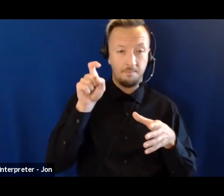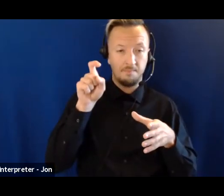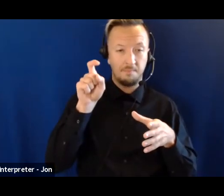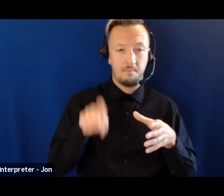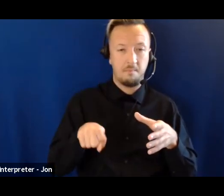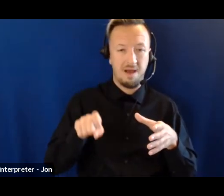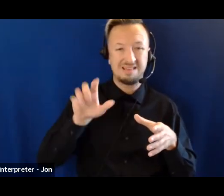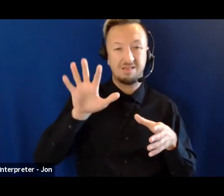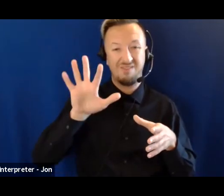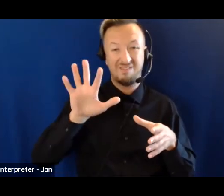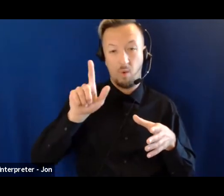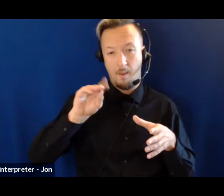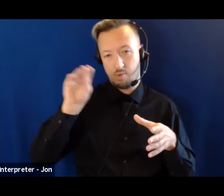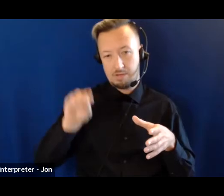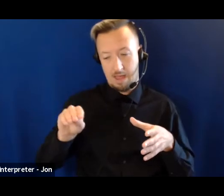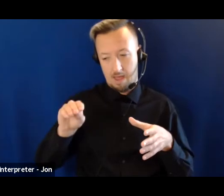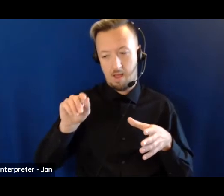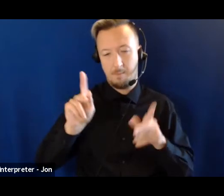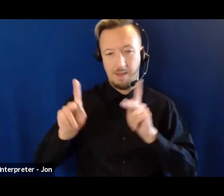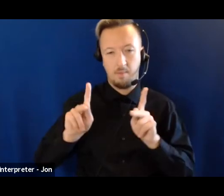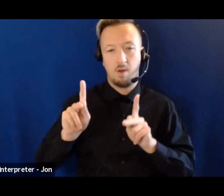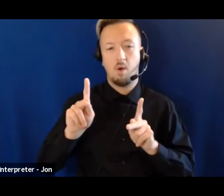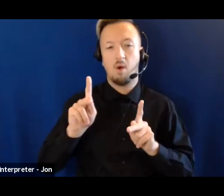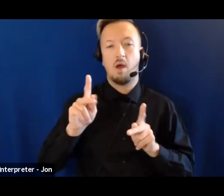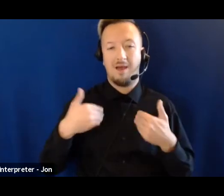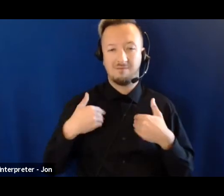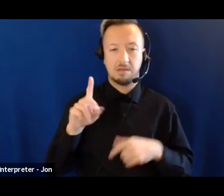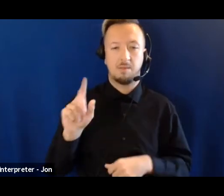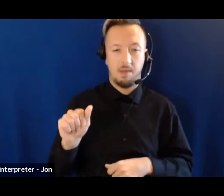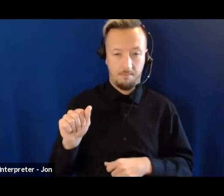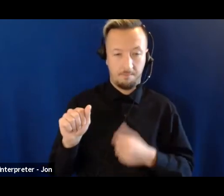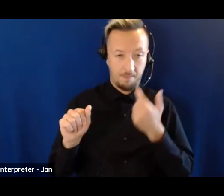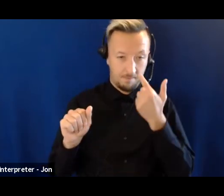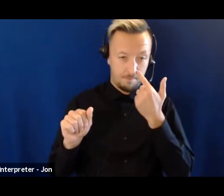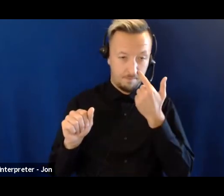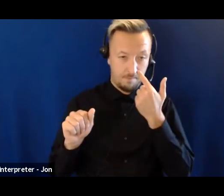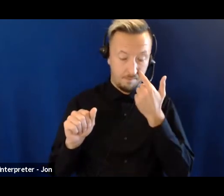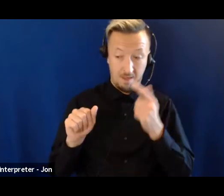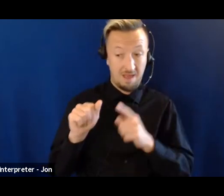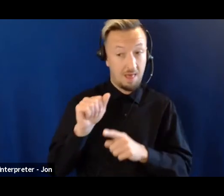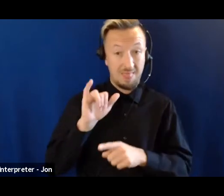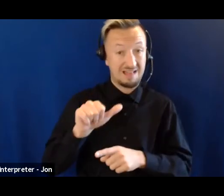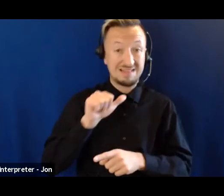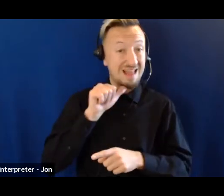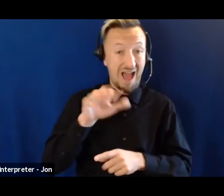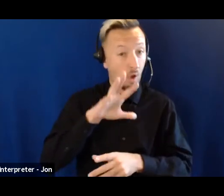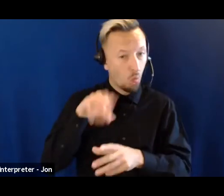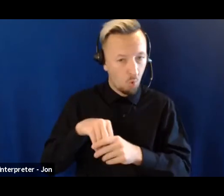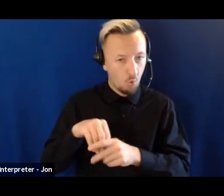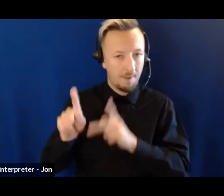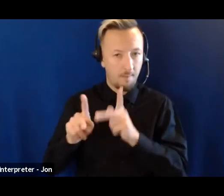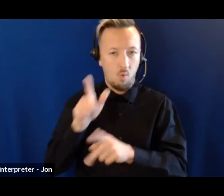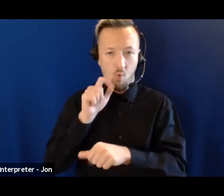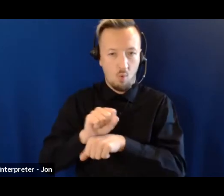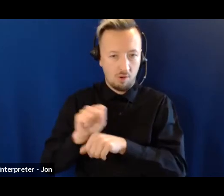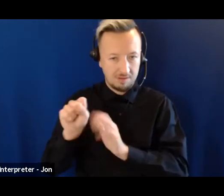51% people with disabilities, not including people who work for the state or people who